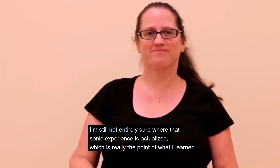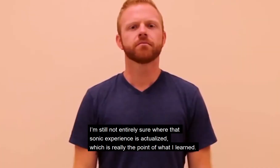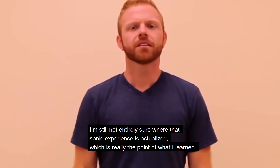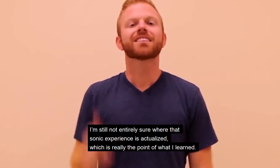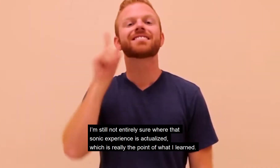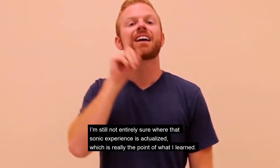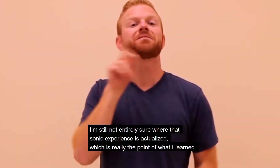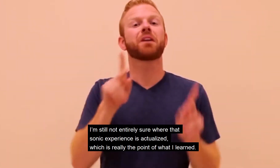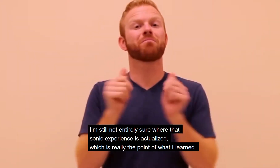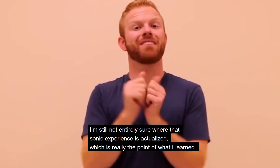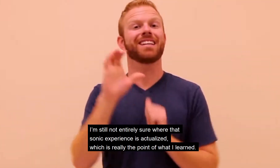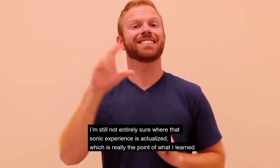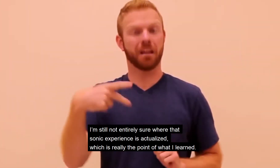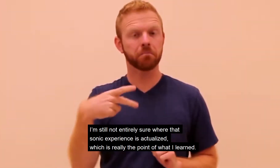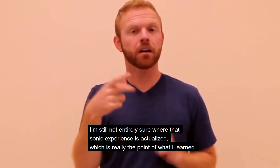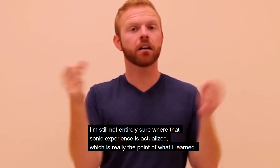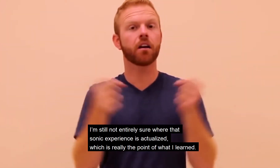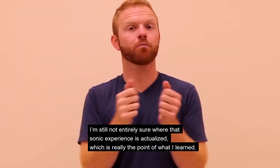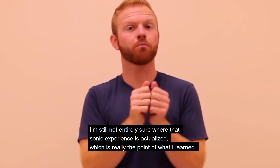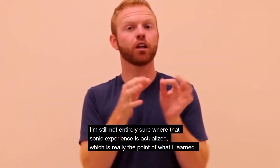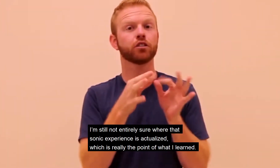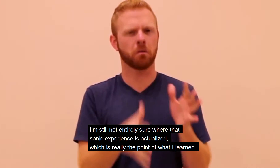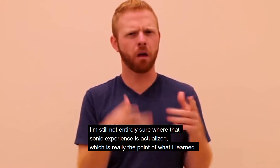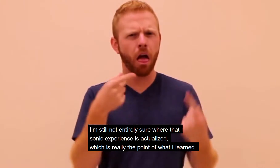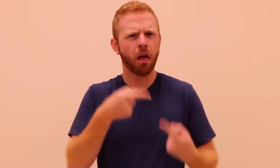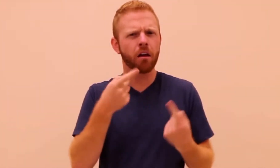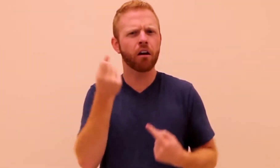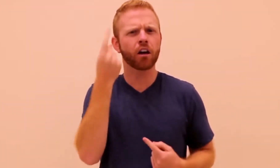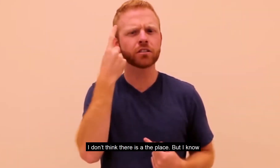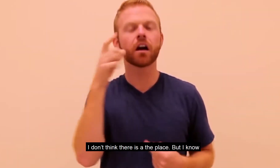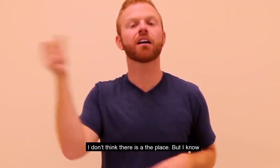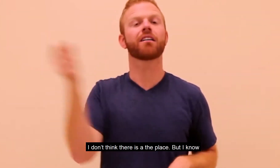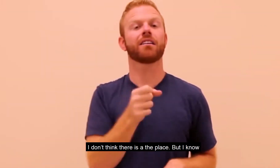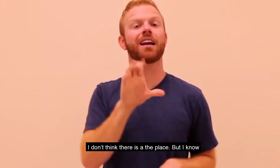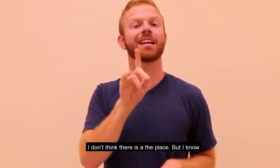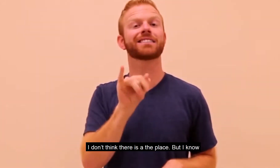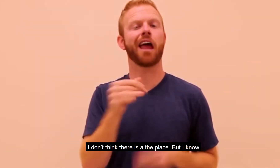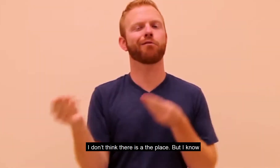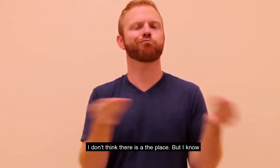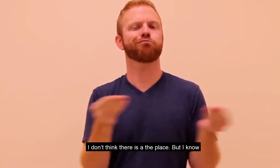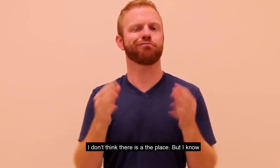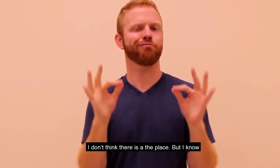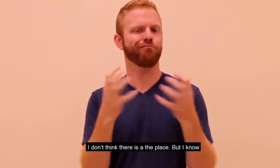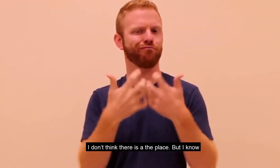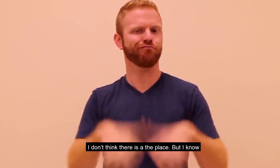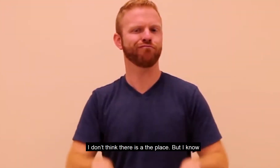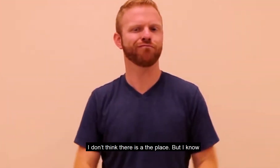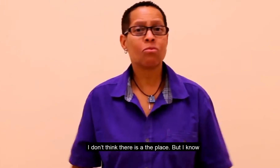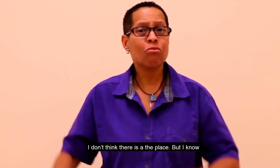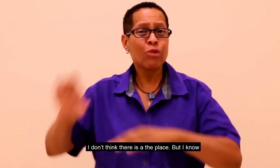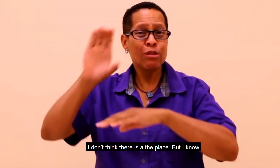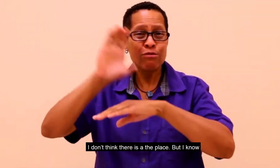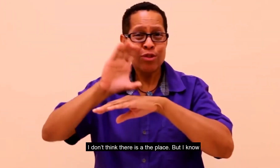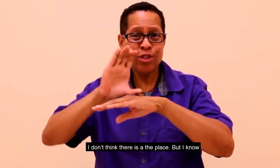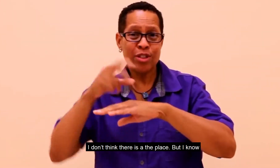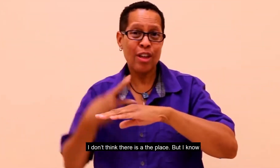is actualized, which is really the point of what I learned. I don't think there is the place. But I